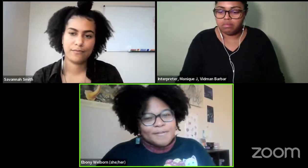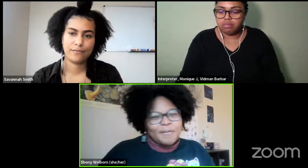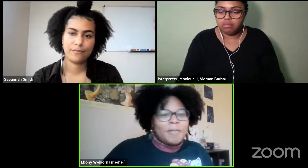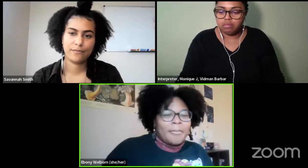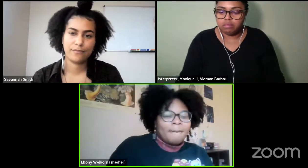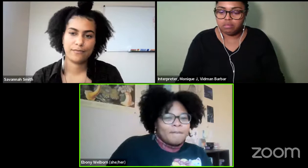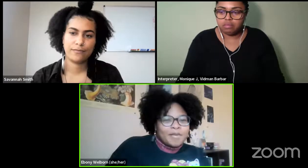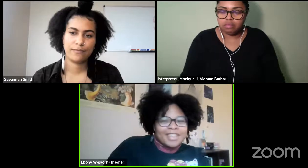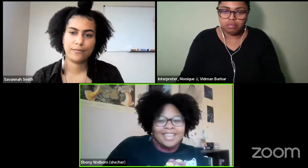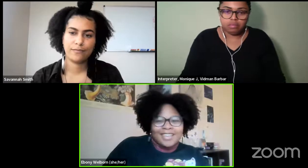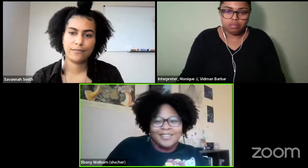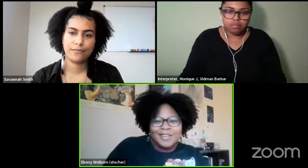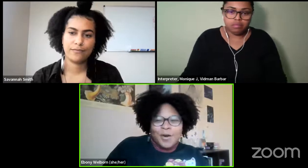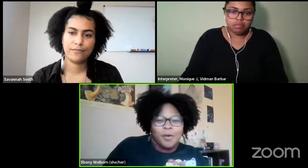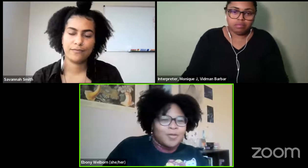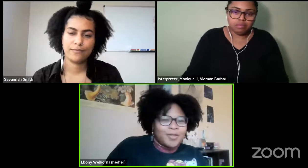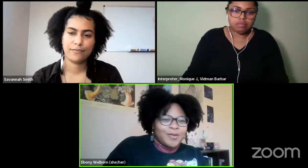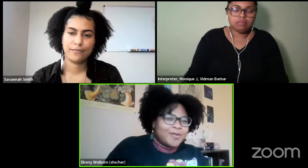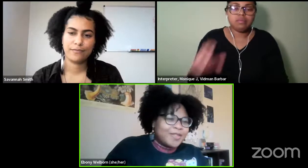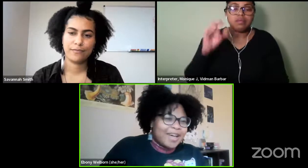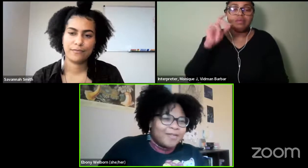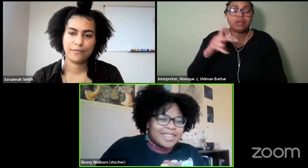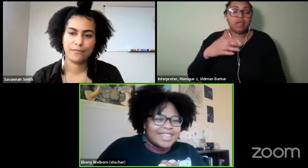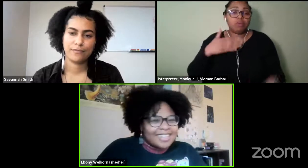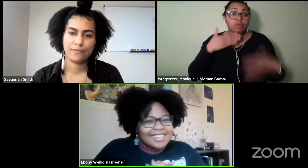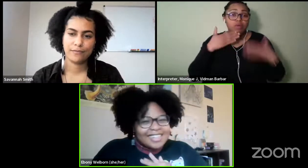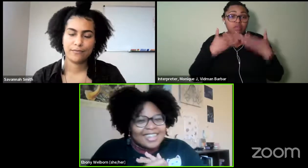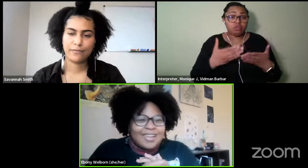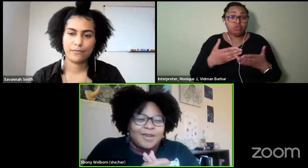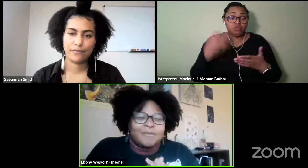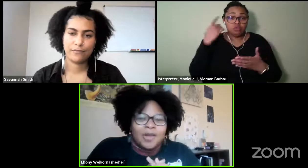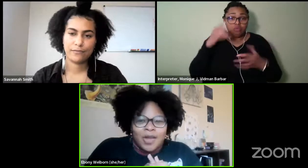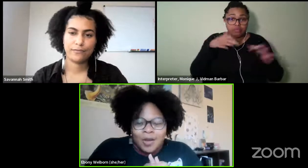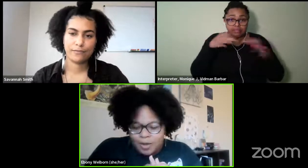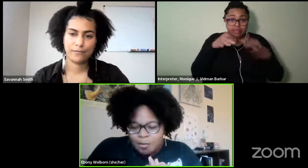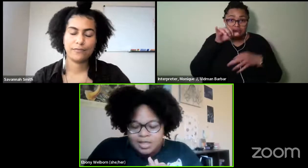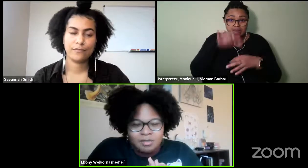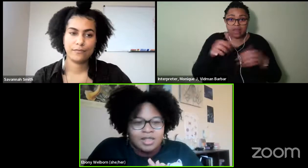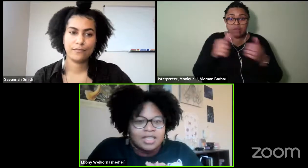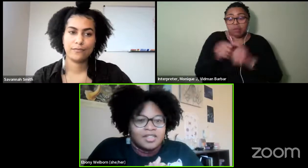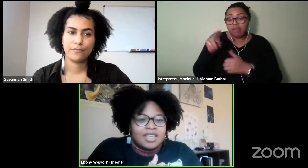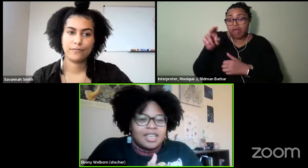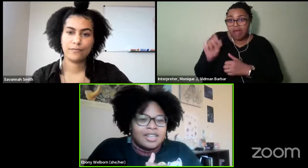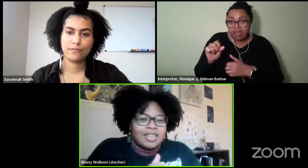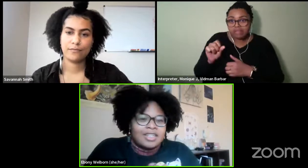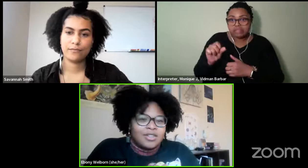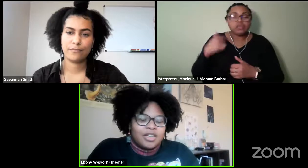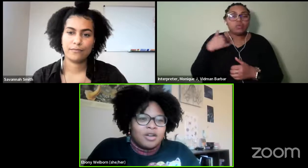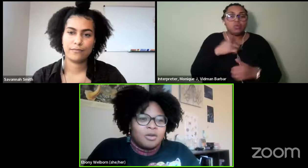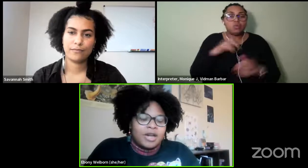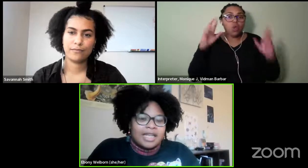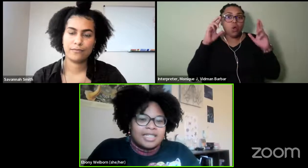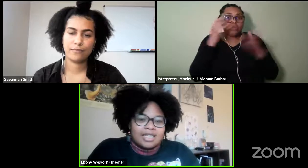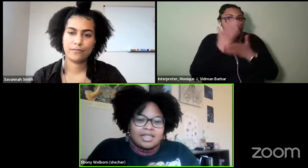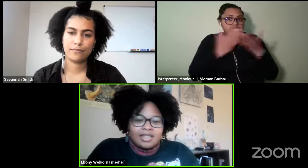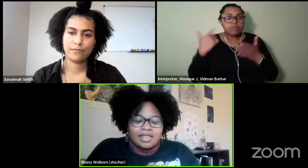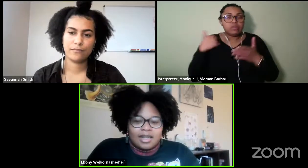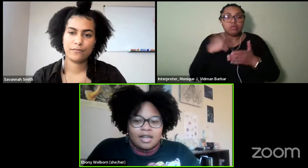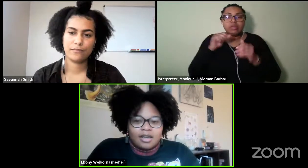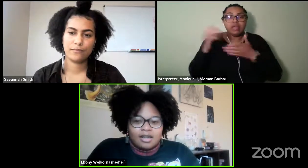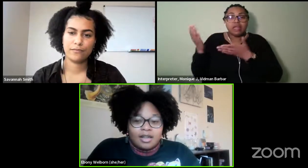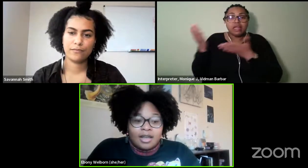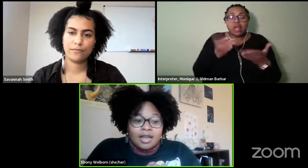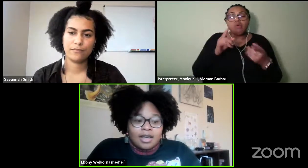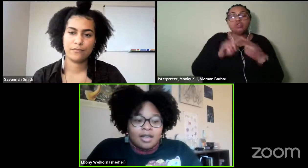Okay. Well, thank you for going through that with us. We hope it's something that you can carry into your own